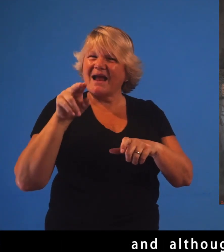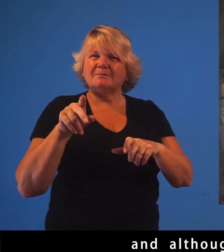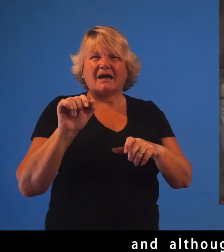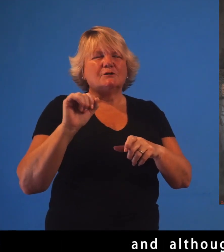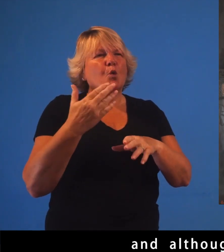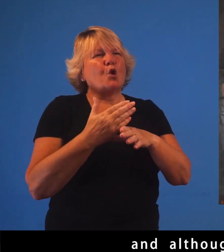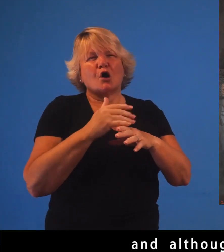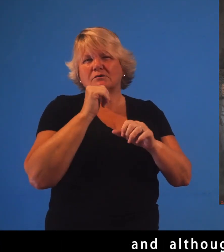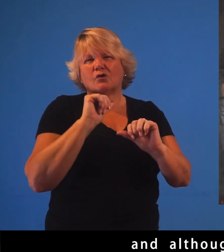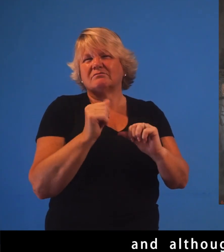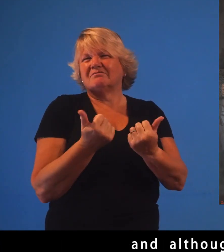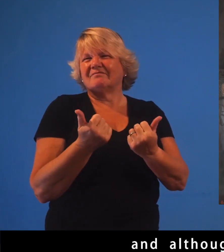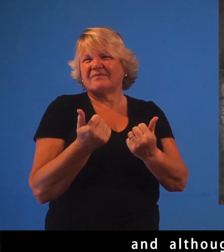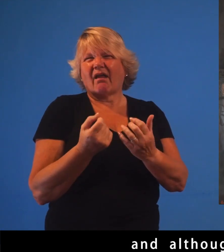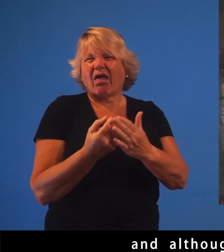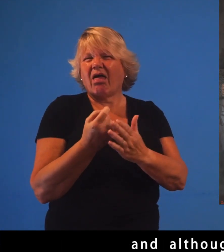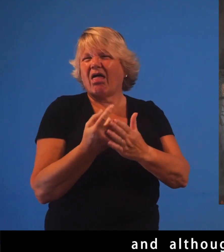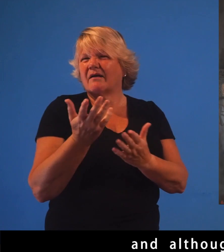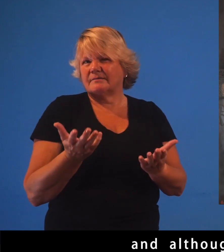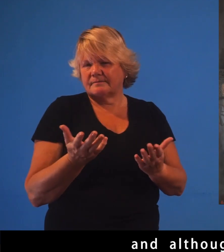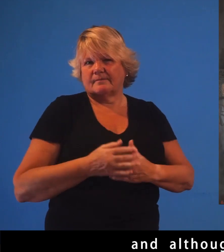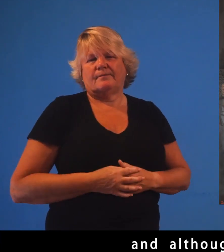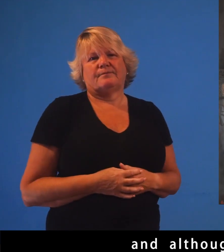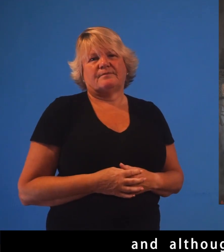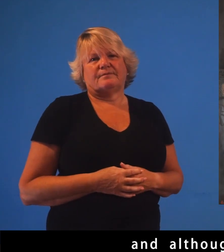paint, his work suffered.